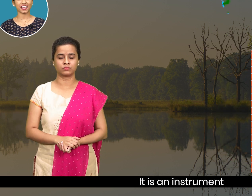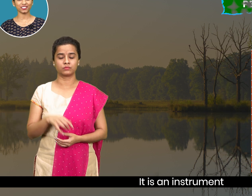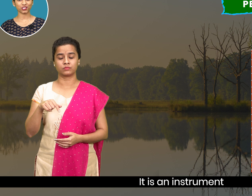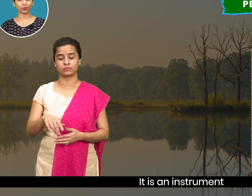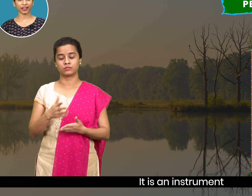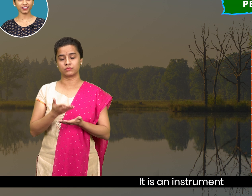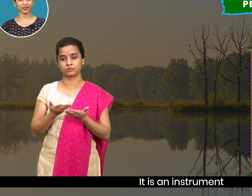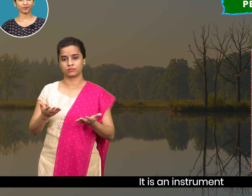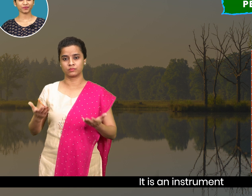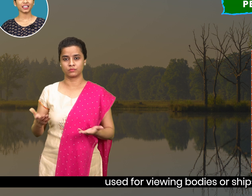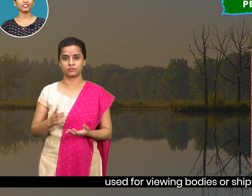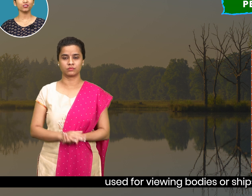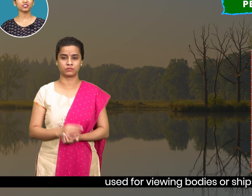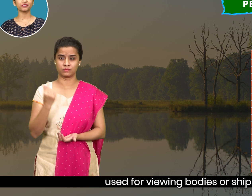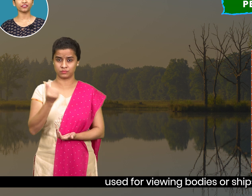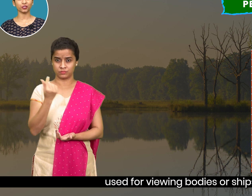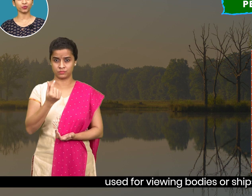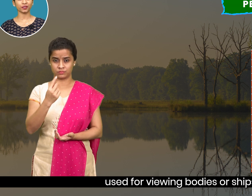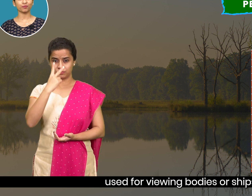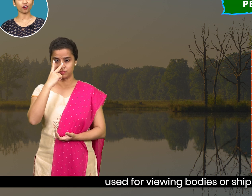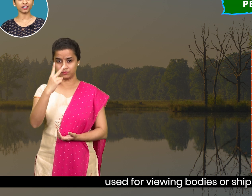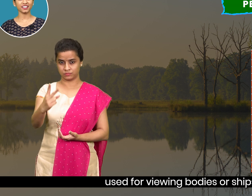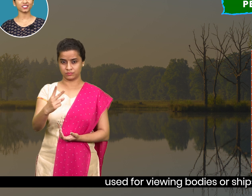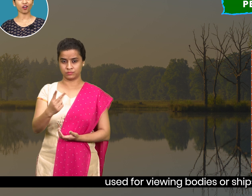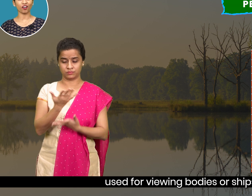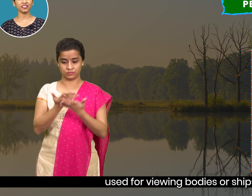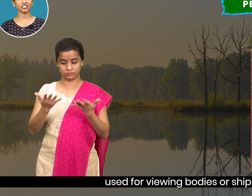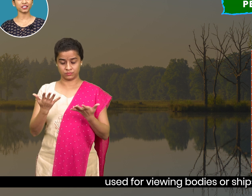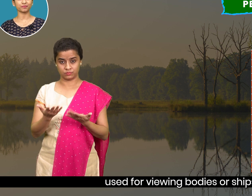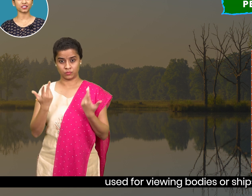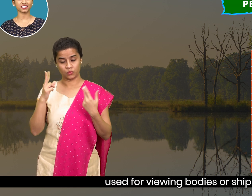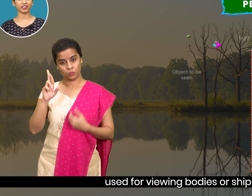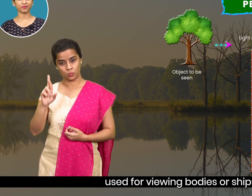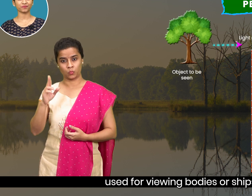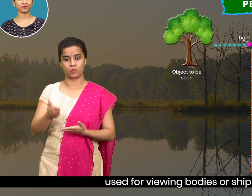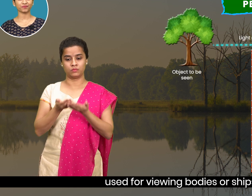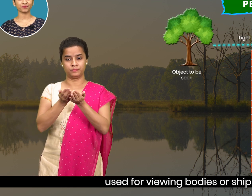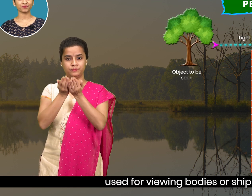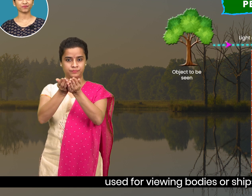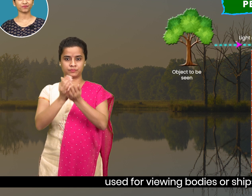It is an instrument used for viewing bodies or ships